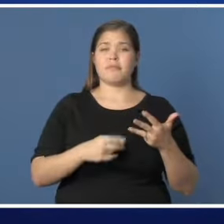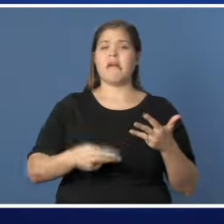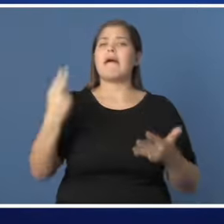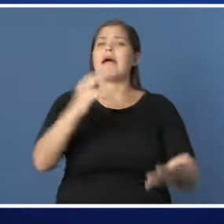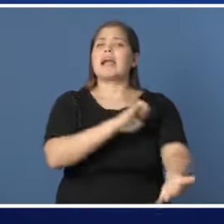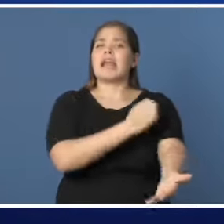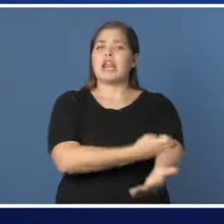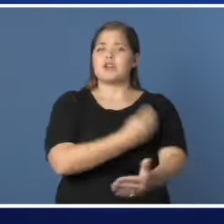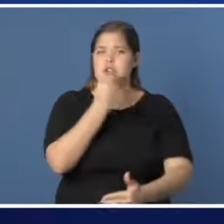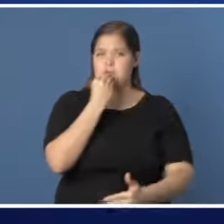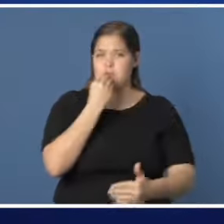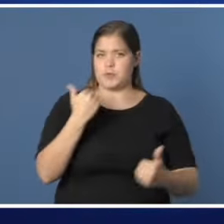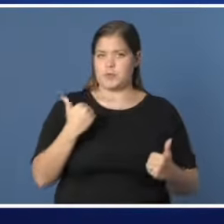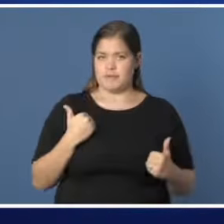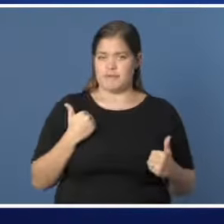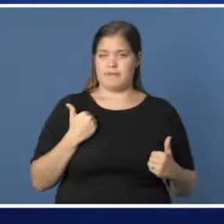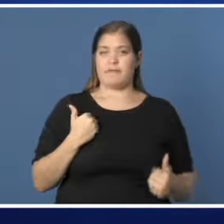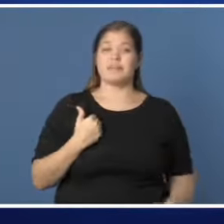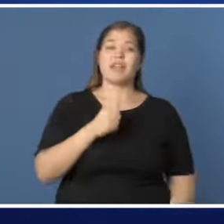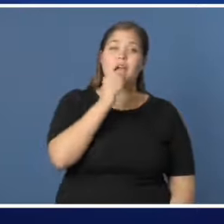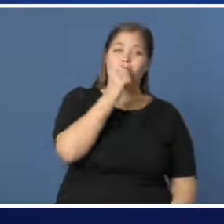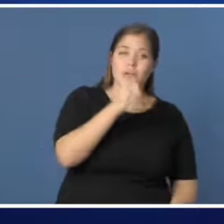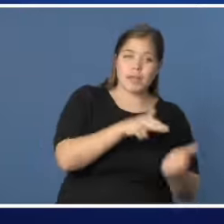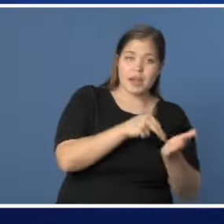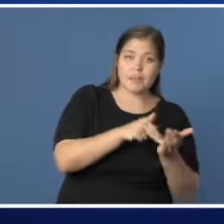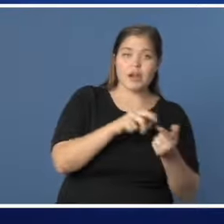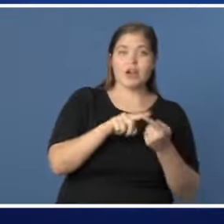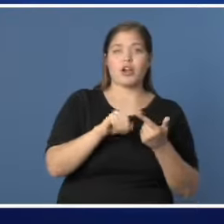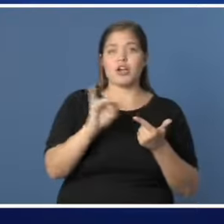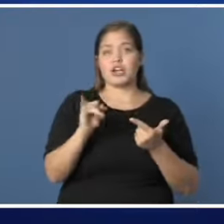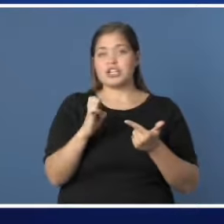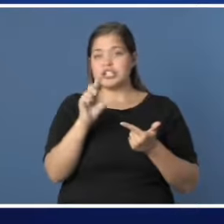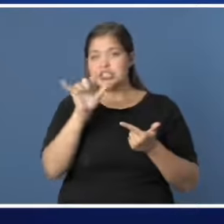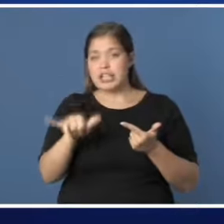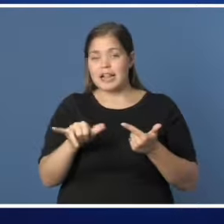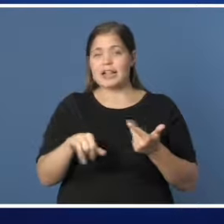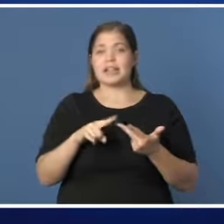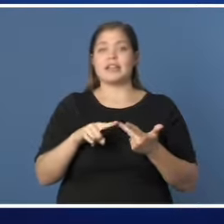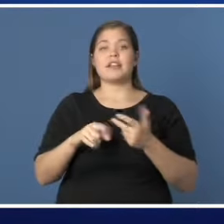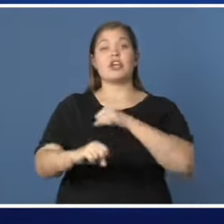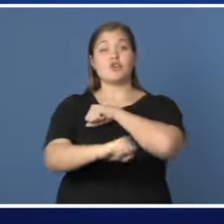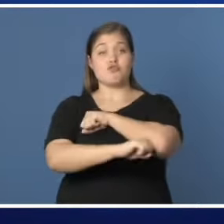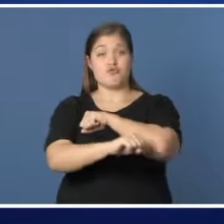High-energy foods: peanut butter, jelly, crackers,